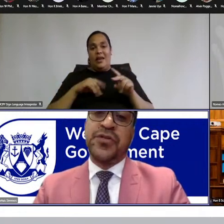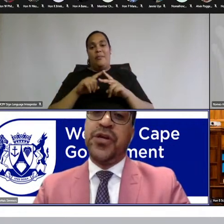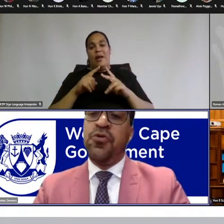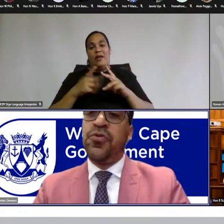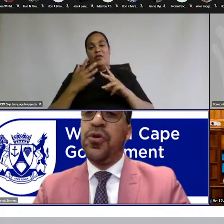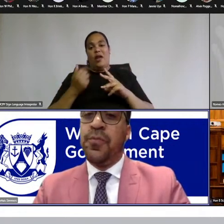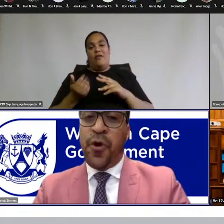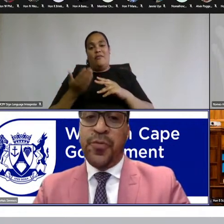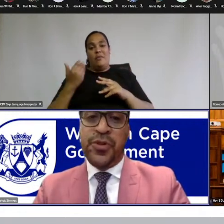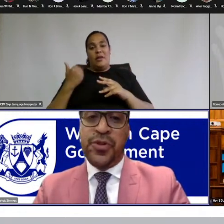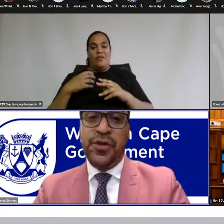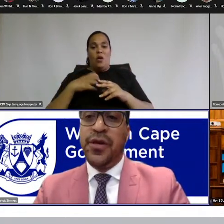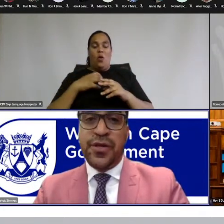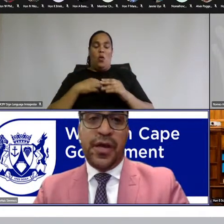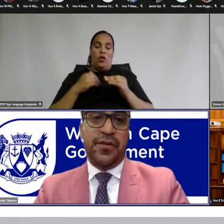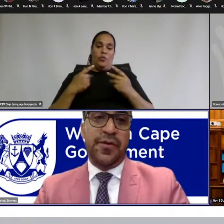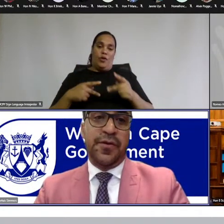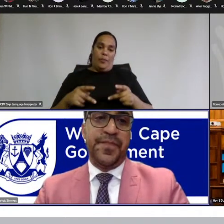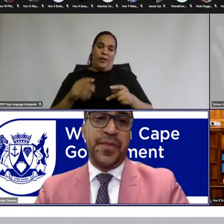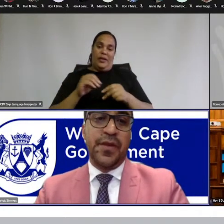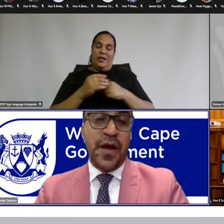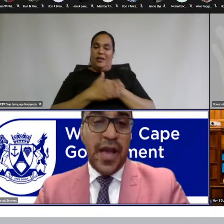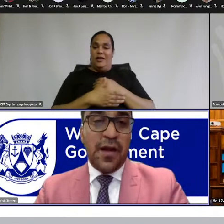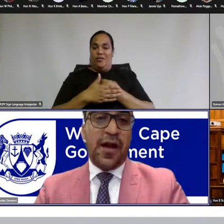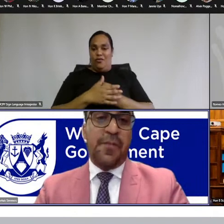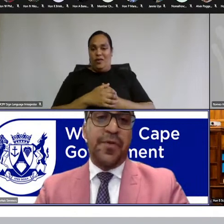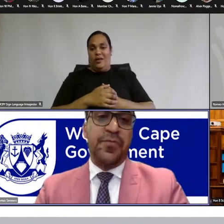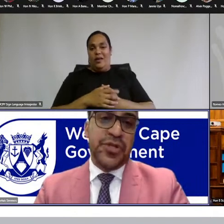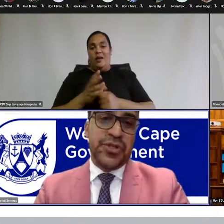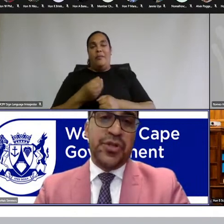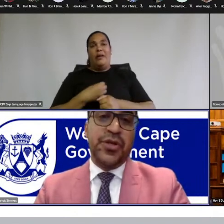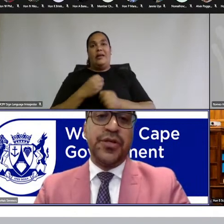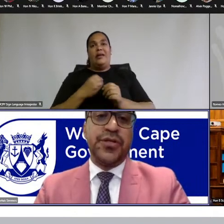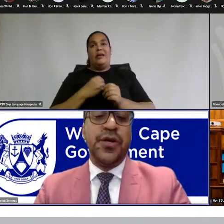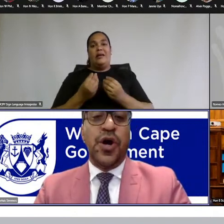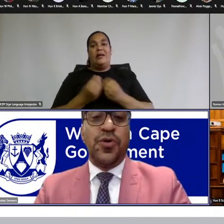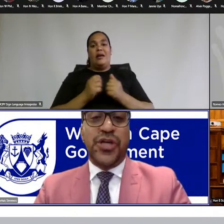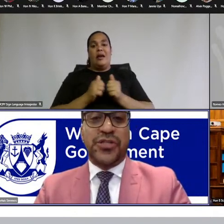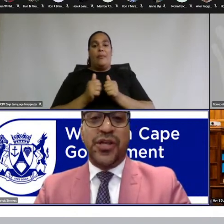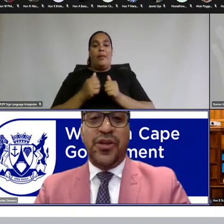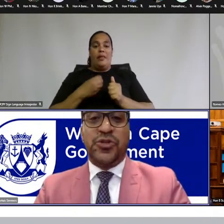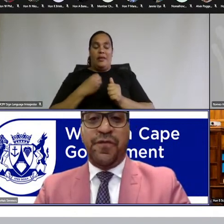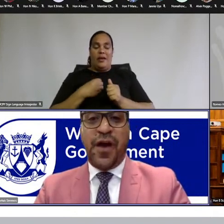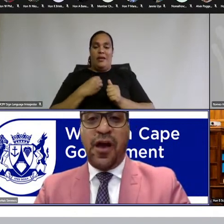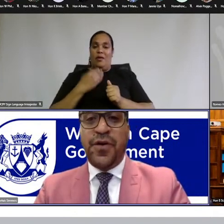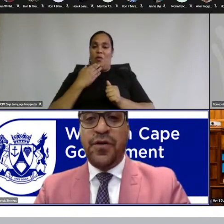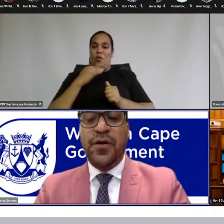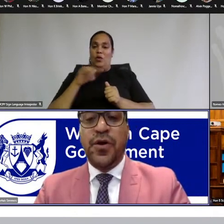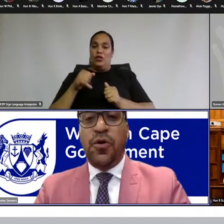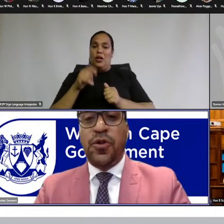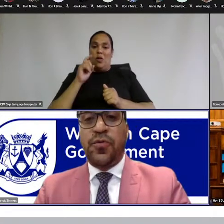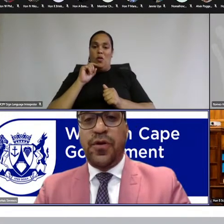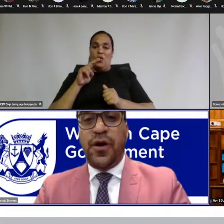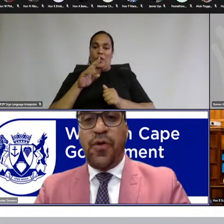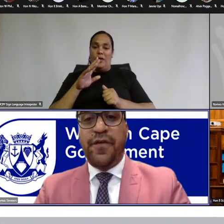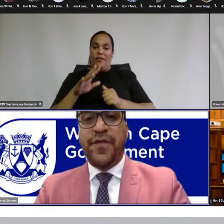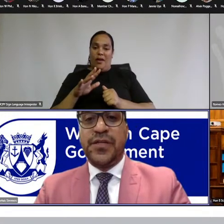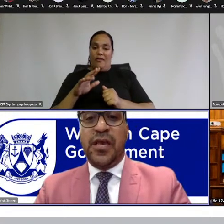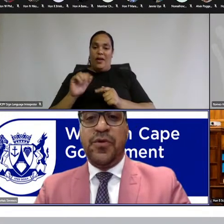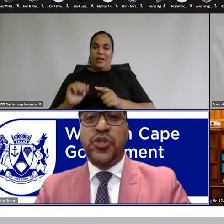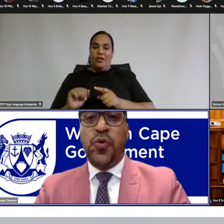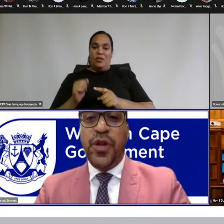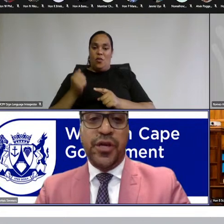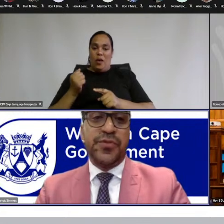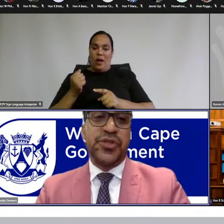having previously owned property in the country. A young couple, which is 30-year-old Justin and his 25-year-old